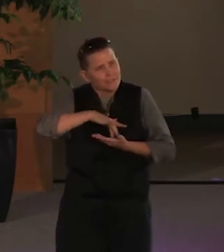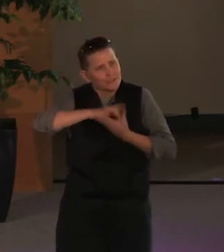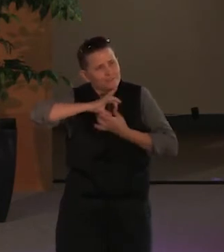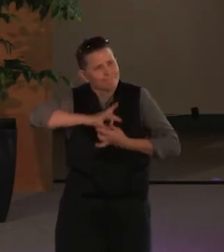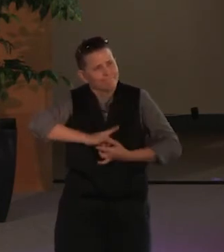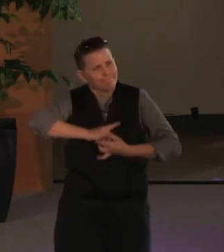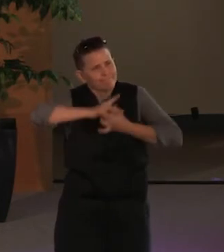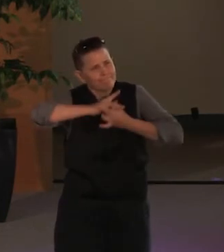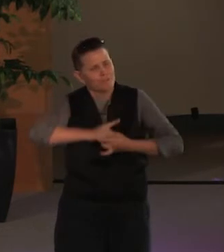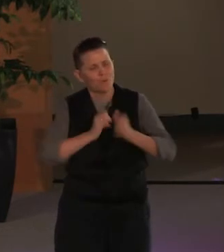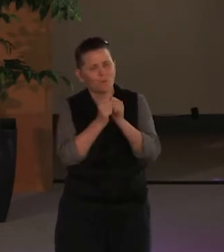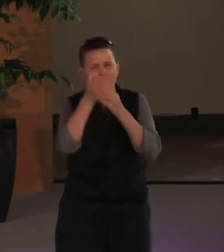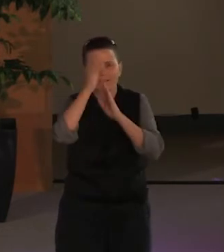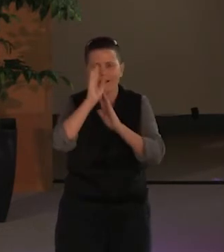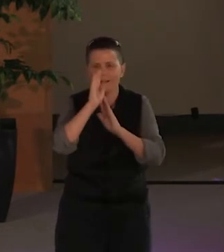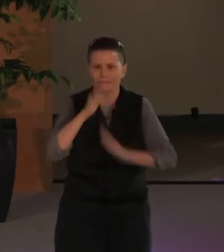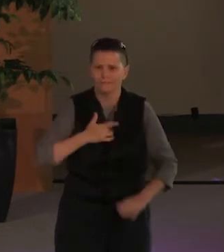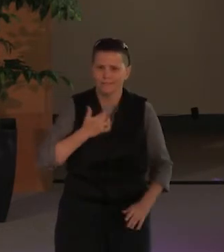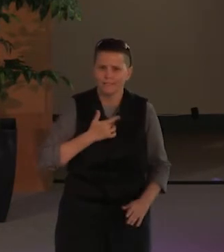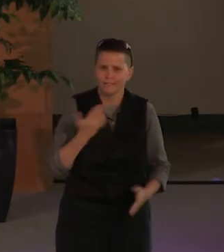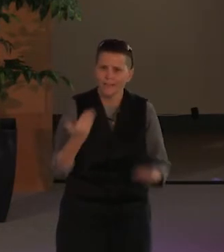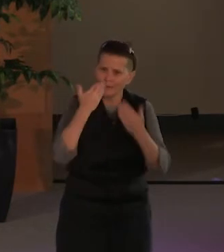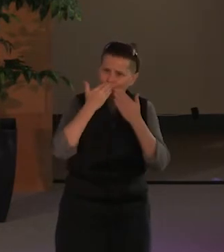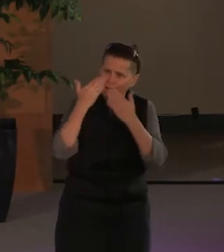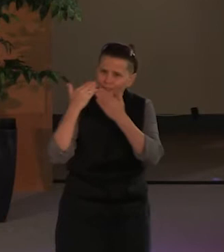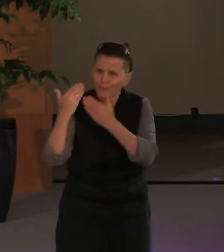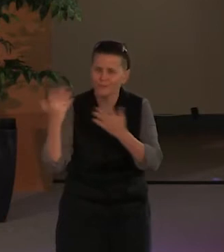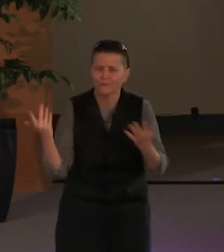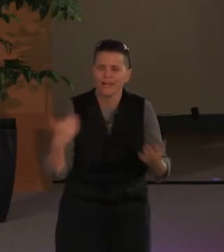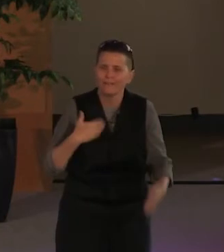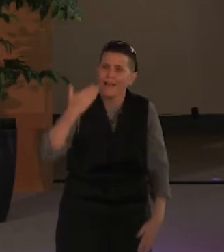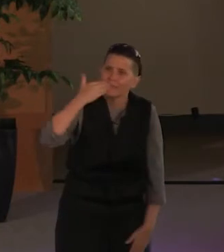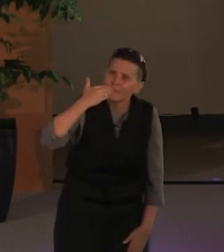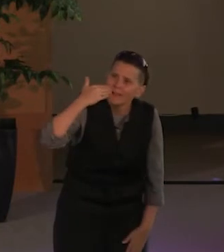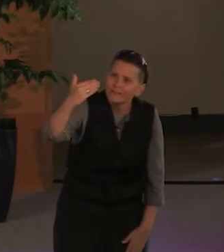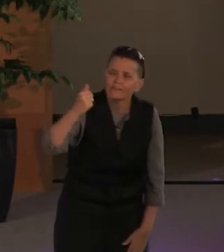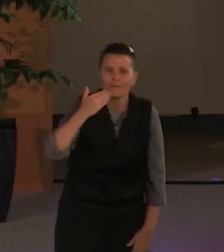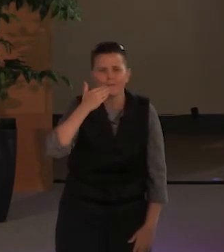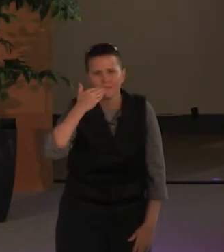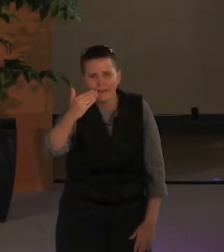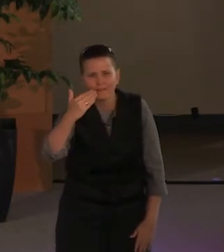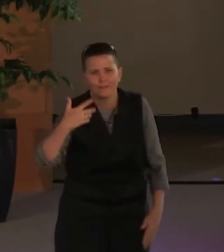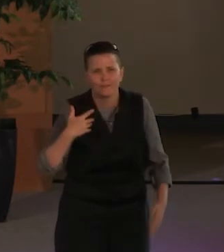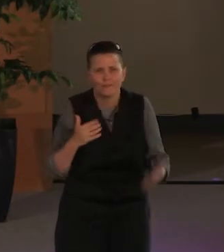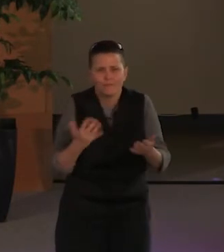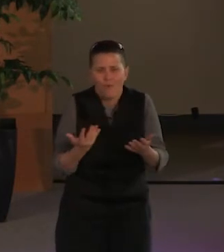and feeling a great sense of gratitude, saying thank you. Thank you for everybody who's here today, no matter how they're